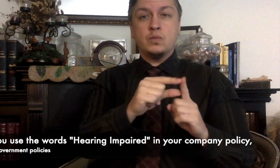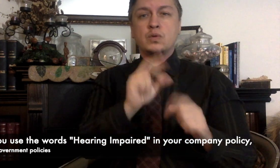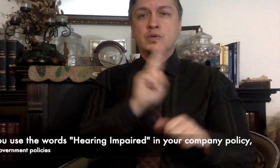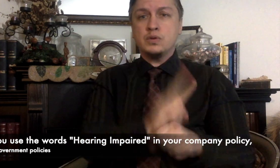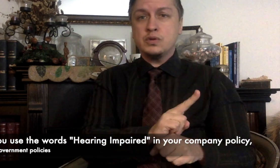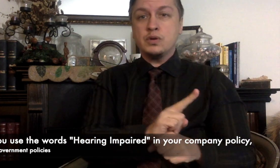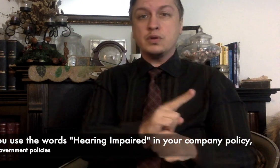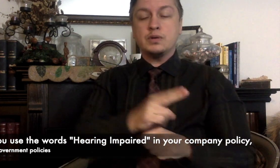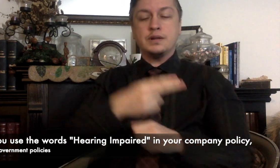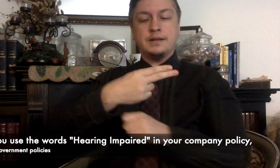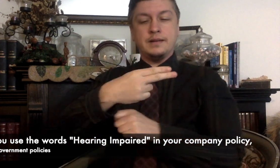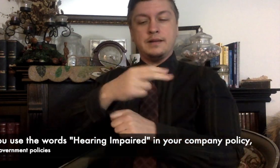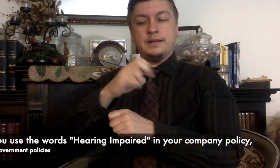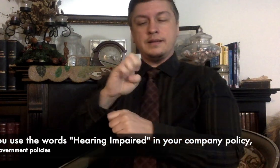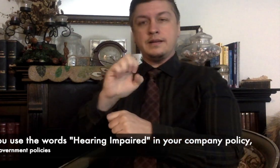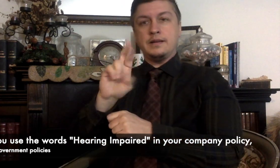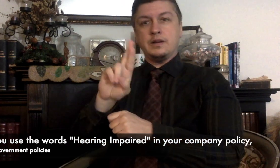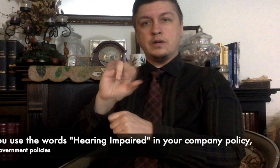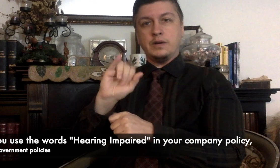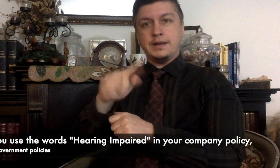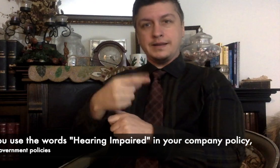hearing impaired